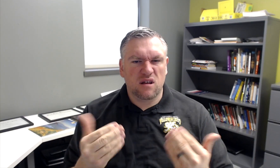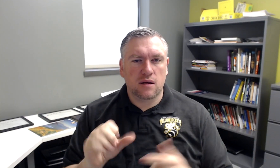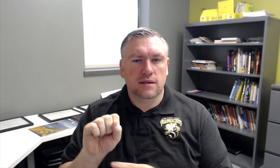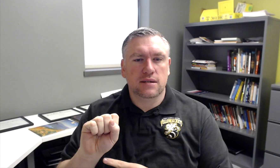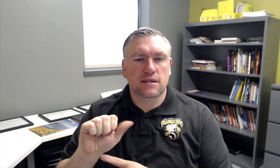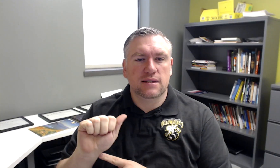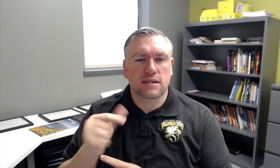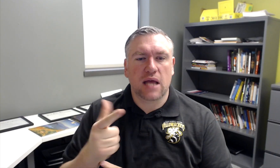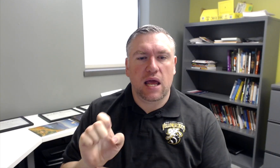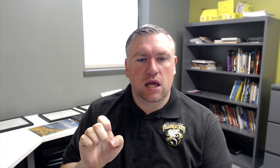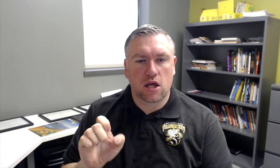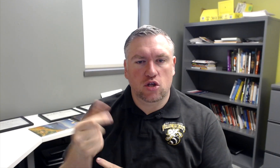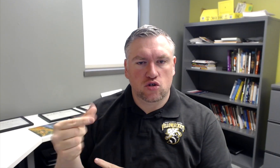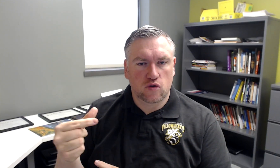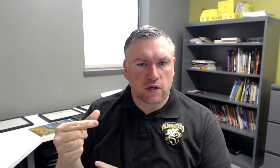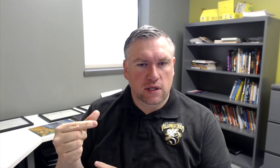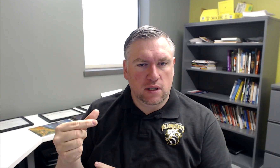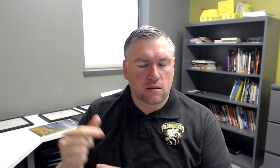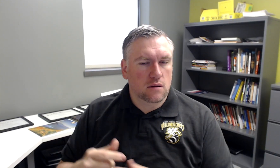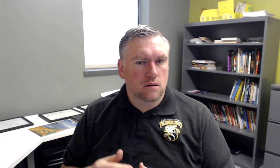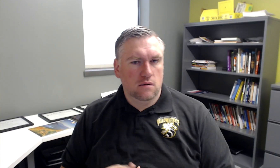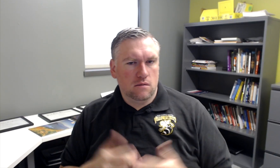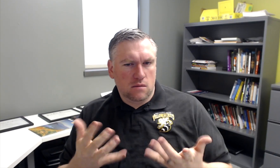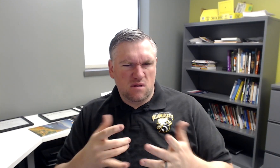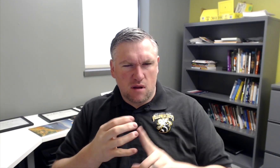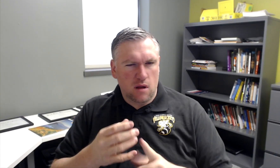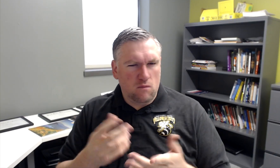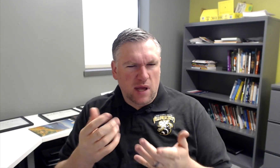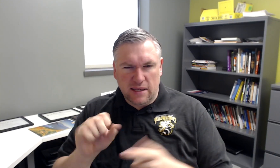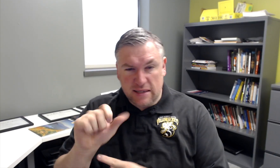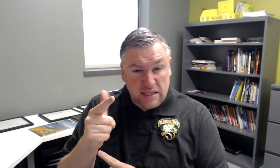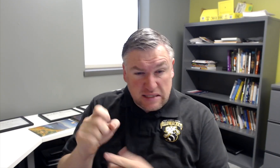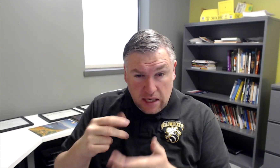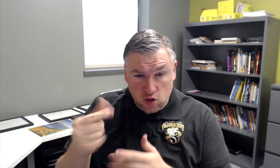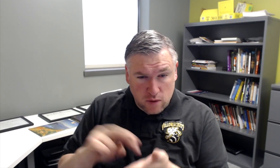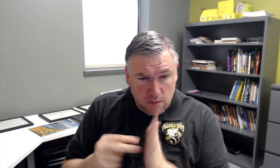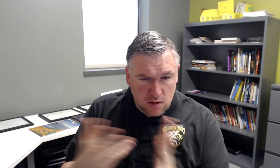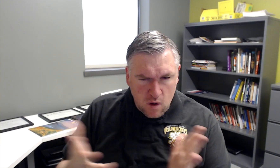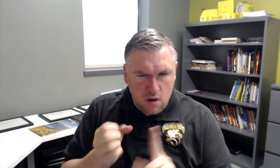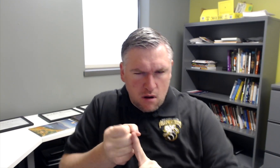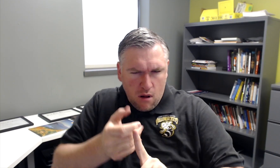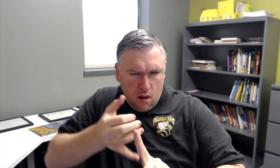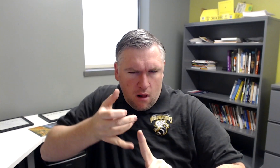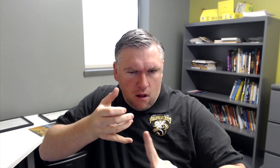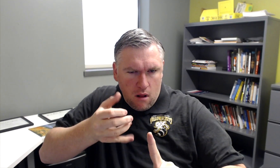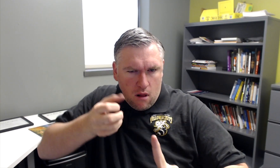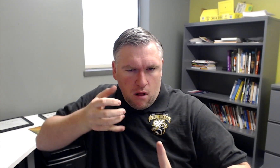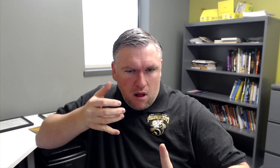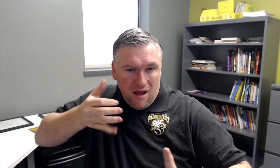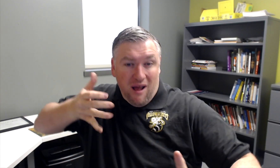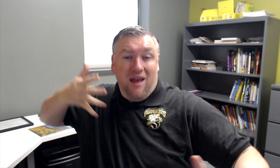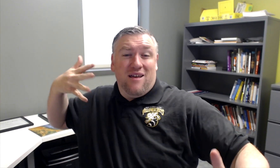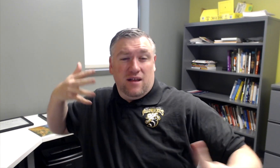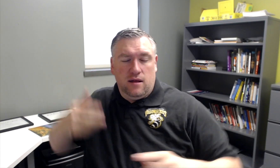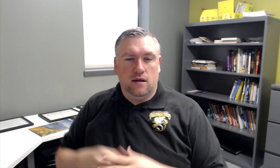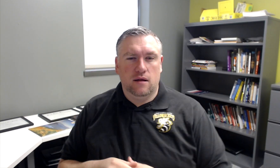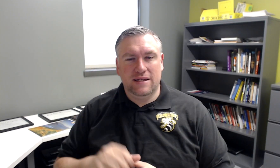just green. We want sage green. We want to then to even expand on what is sage